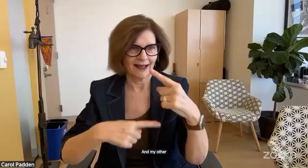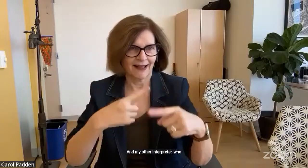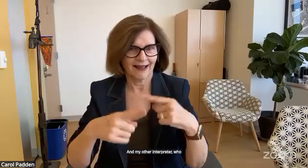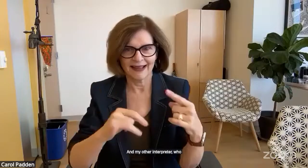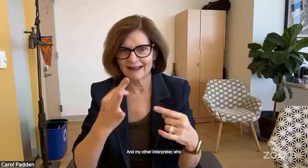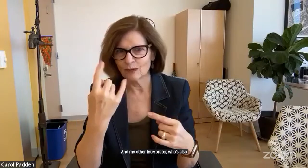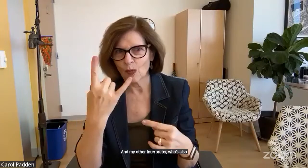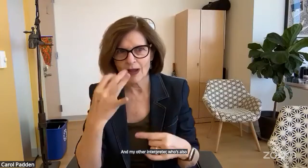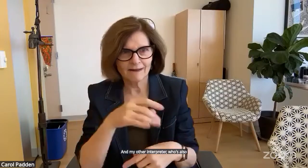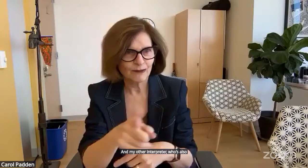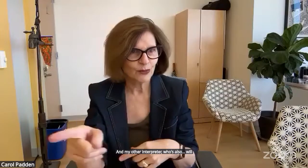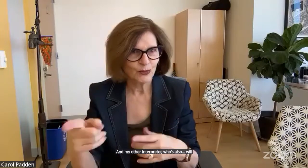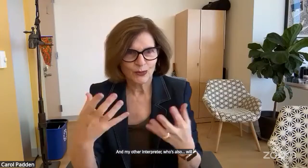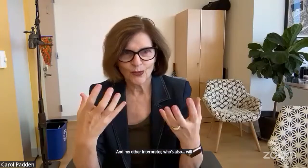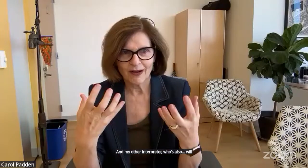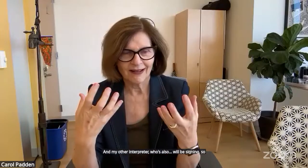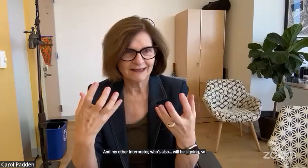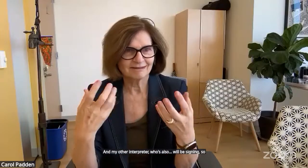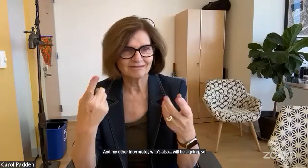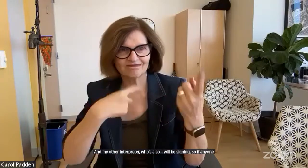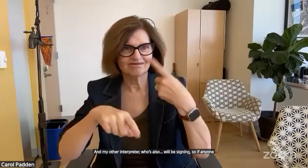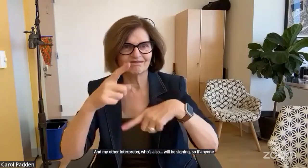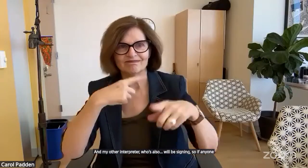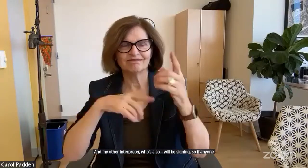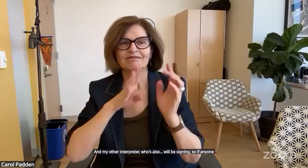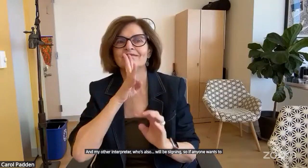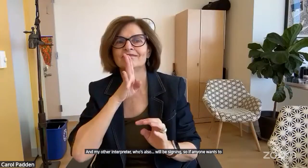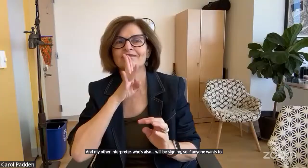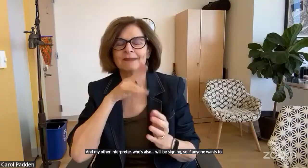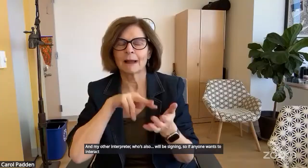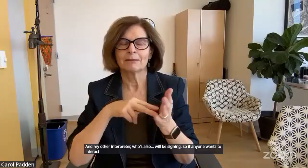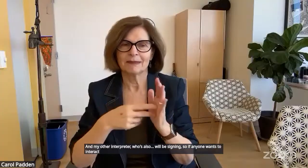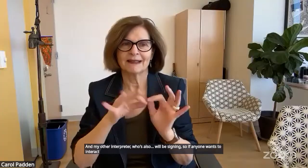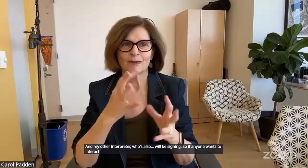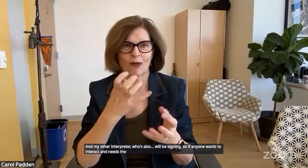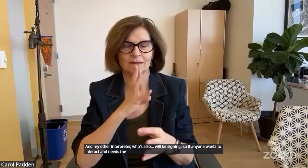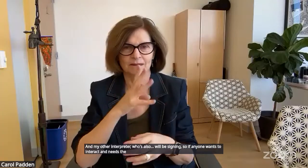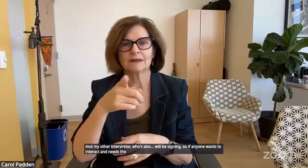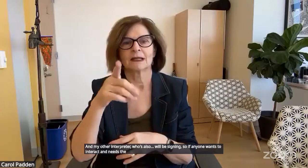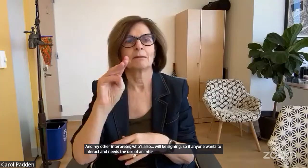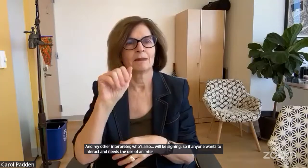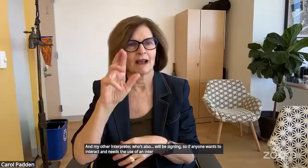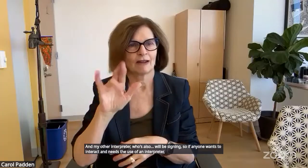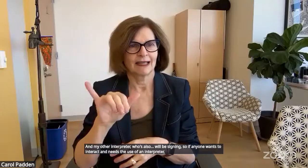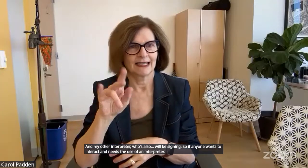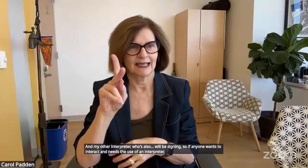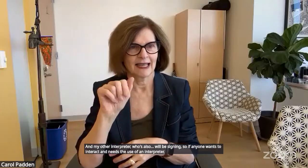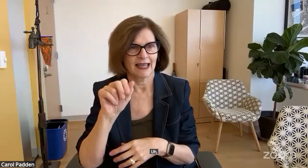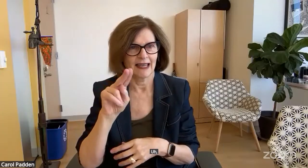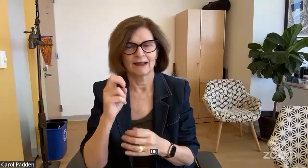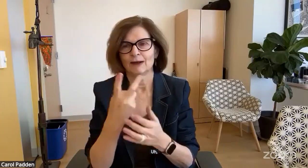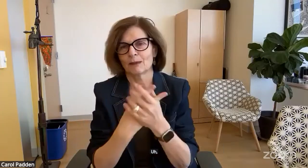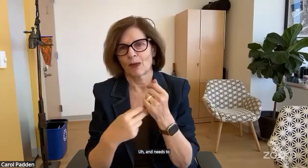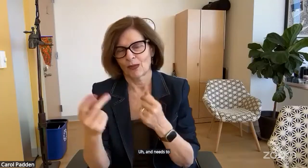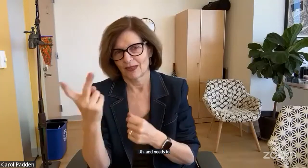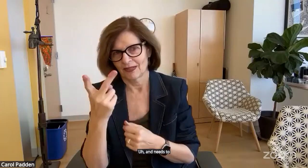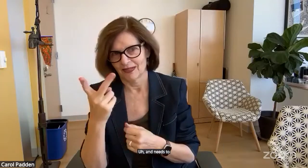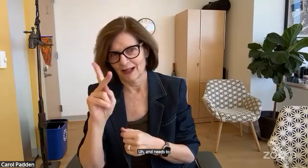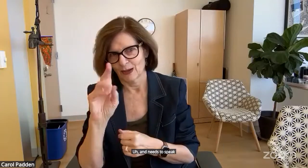also will be signing. So if anyone wants to interact and needs the use of an interpreter and needs to speak in spoken English, Mary